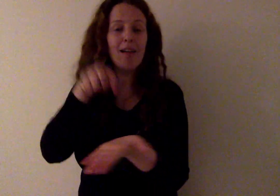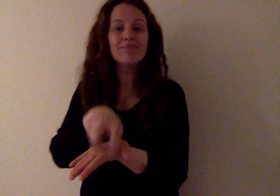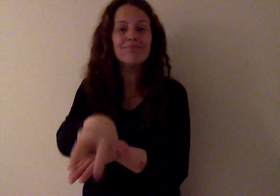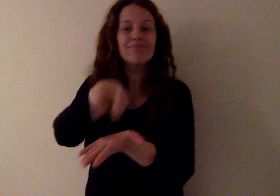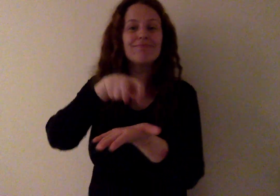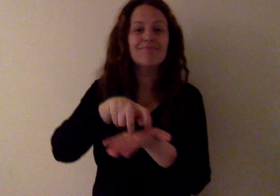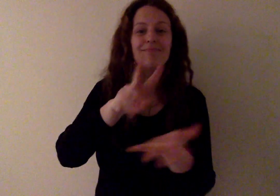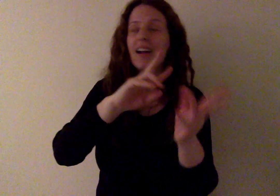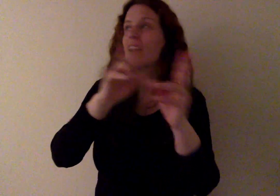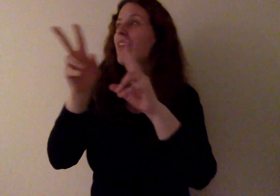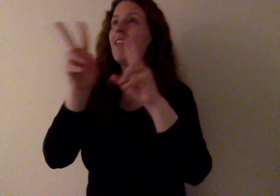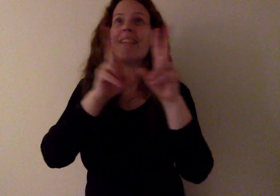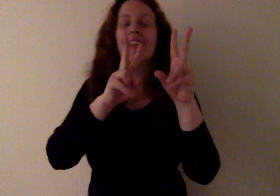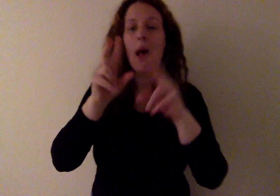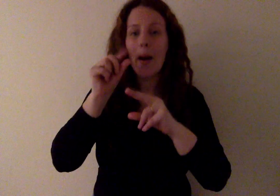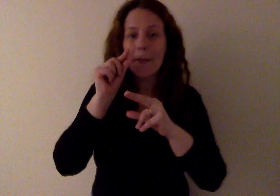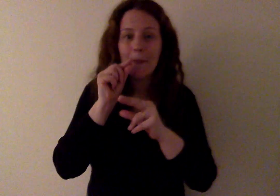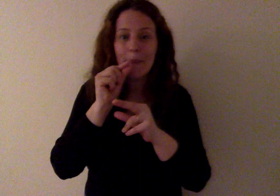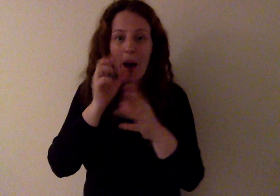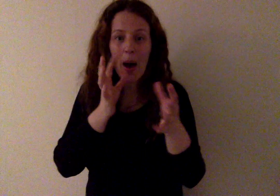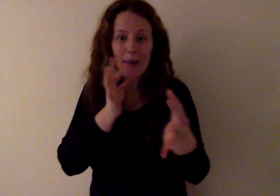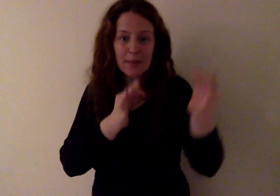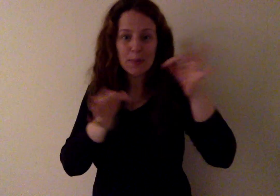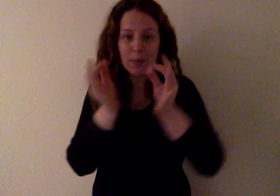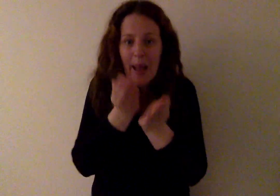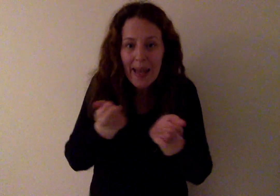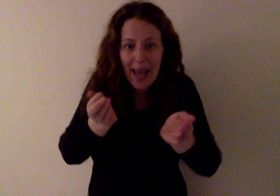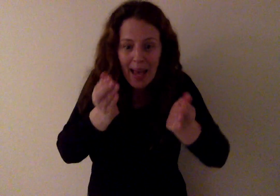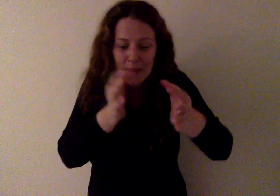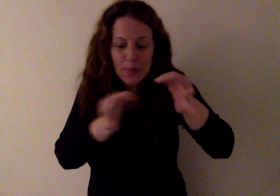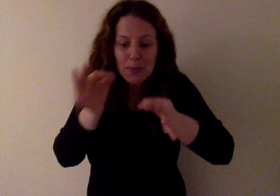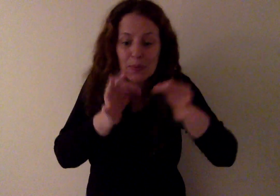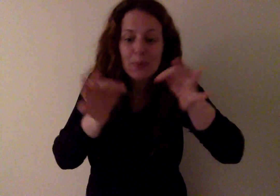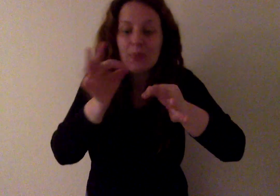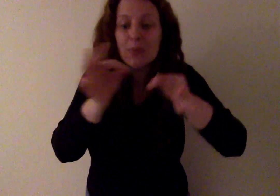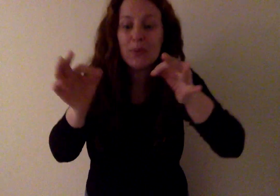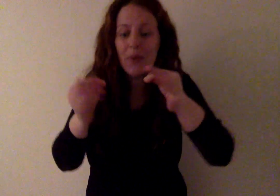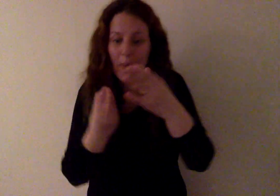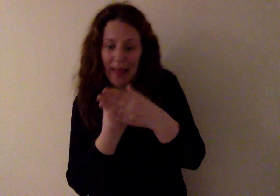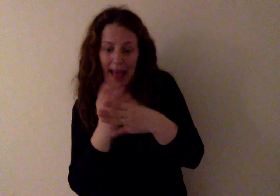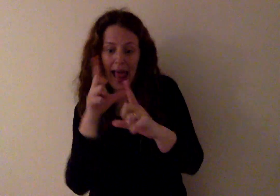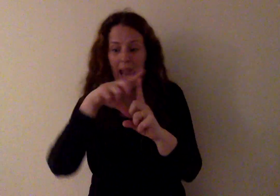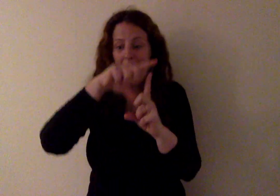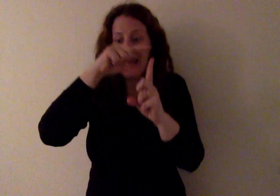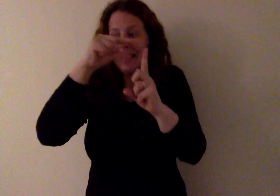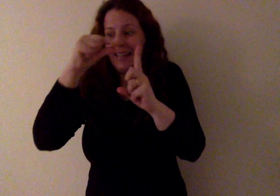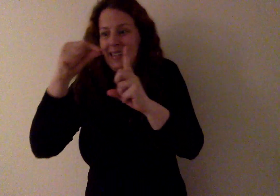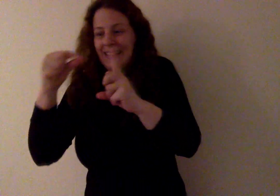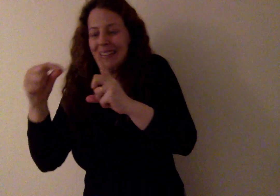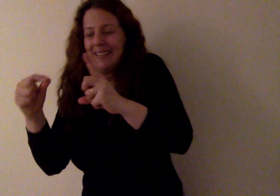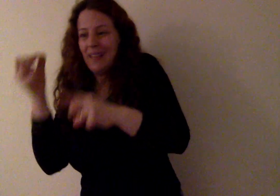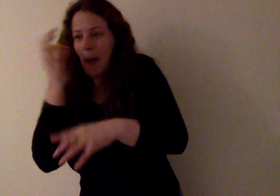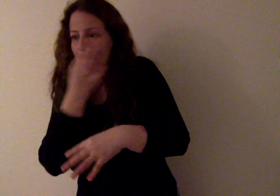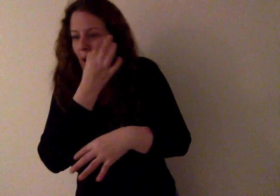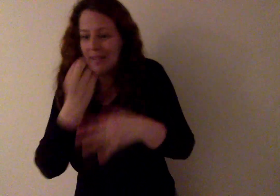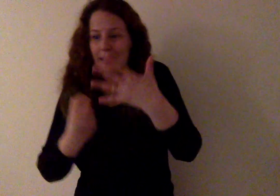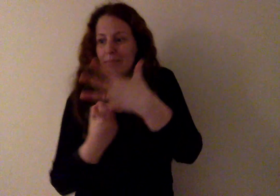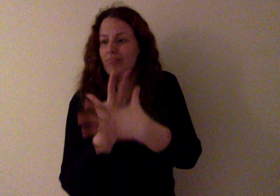flowers budding, leaves thrusting, everything happy and progressive and occupied.